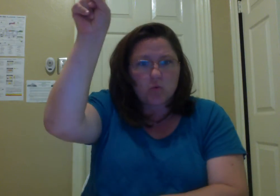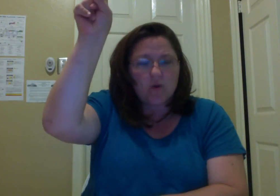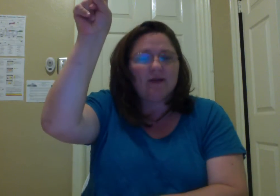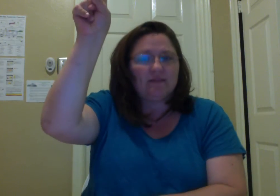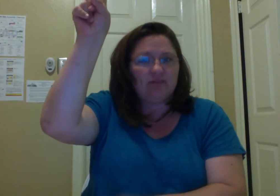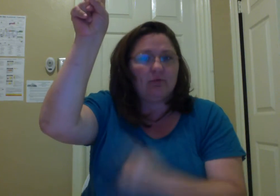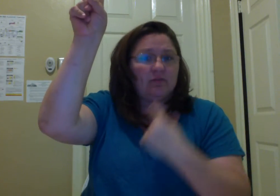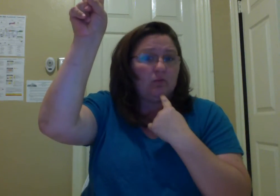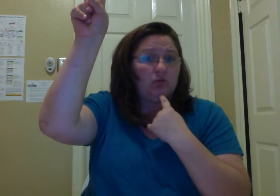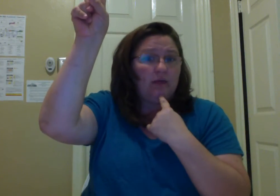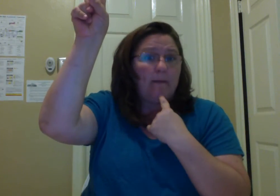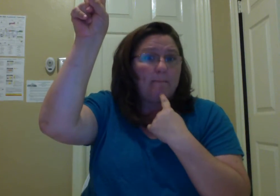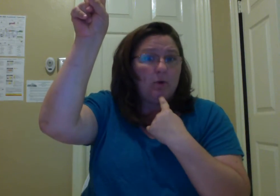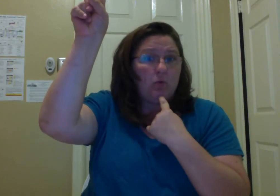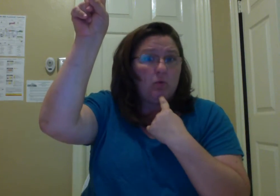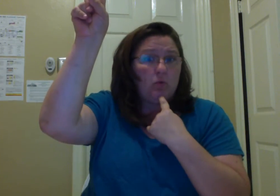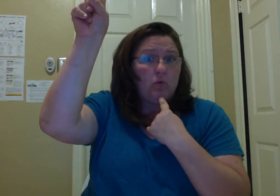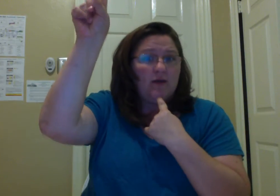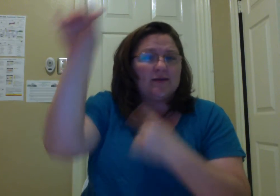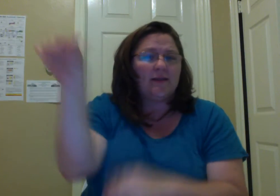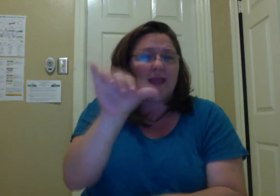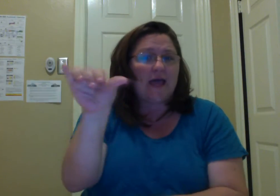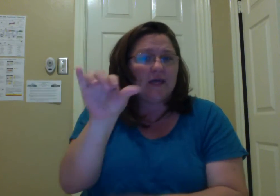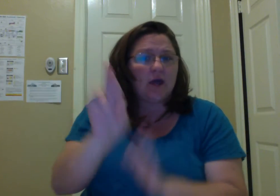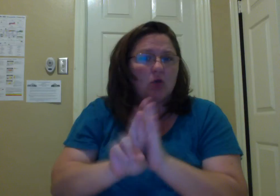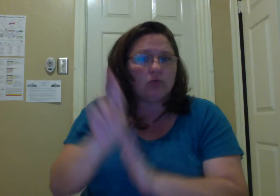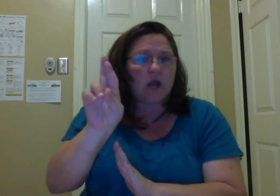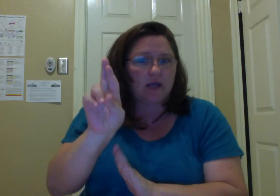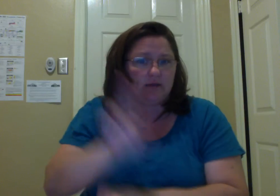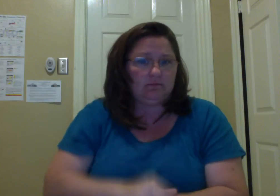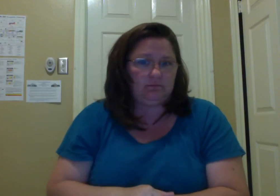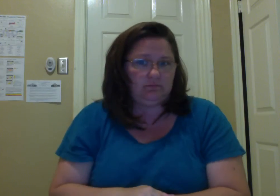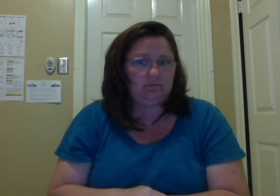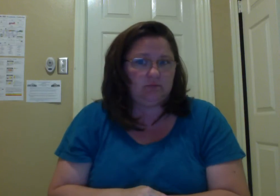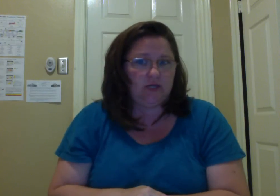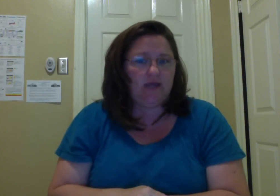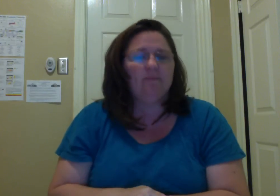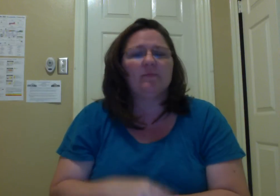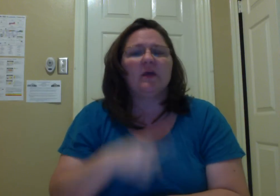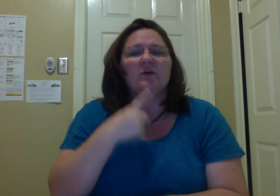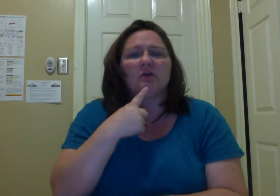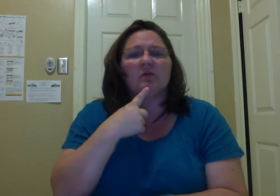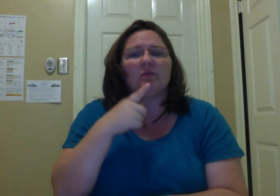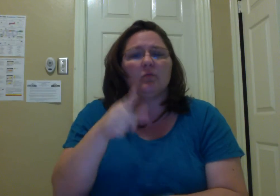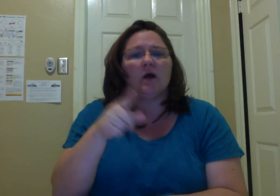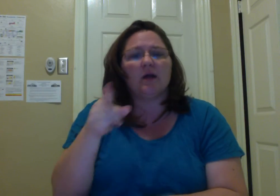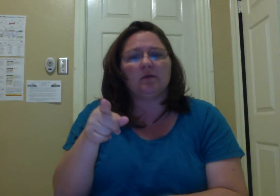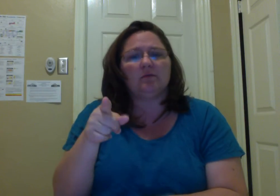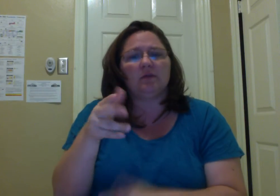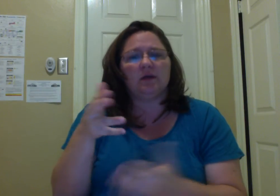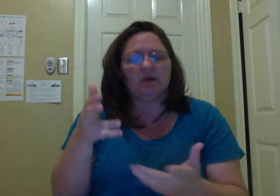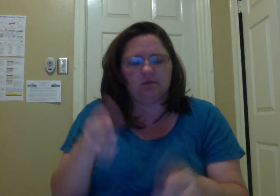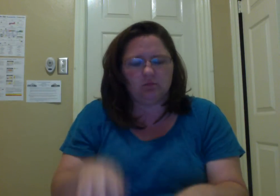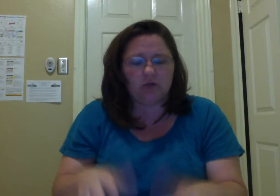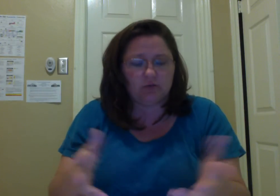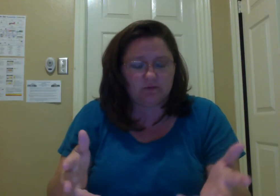And a deaf person would do that. Boo! Like a rocket. Okay? So what do you expect